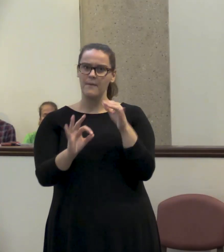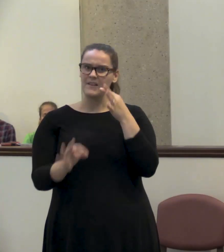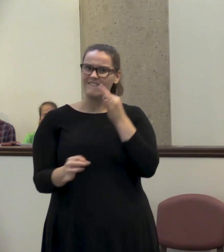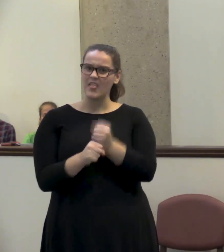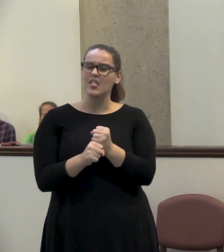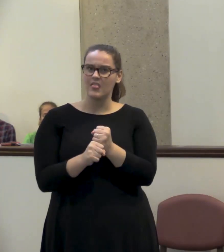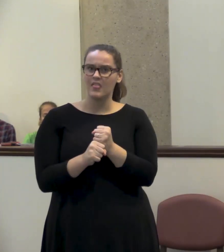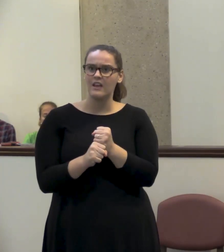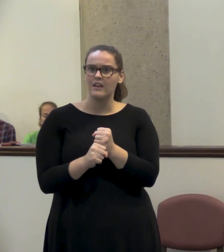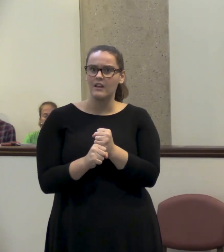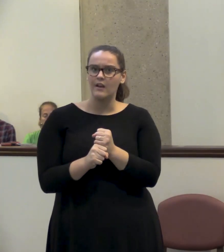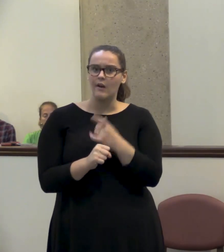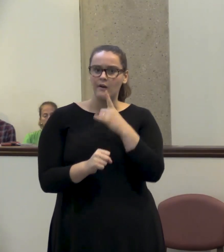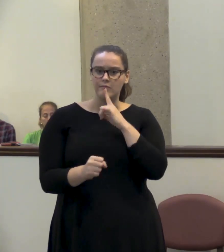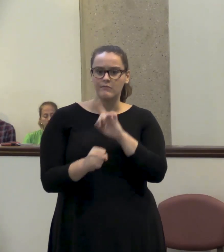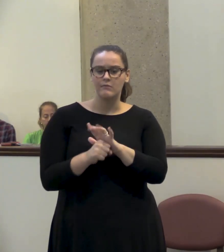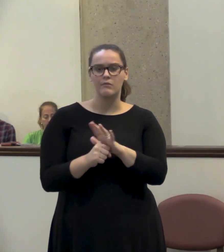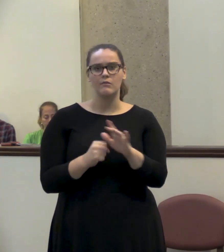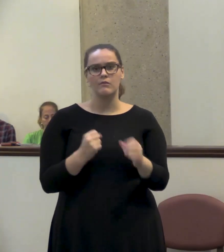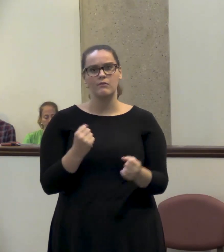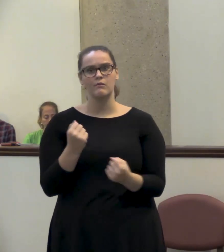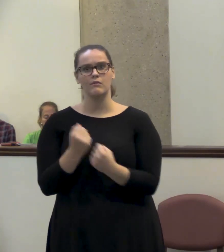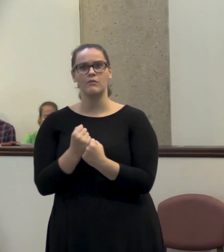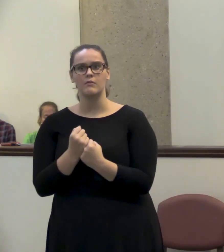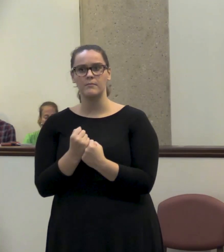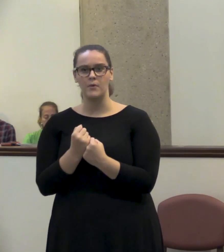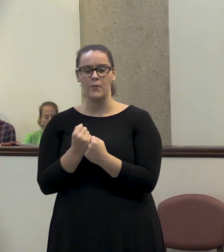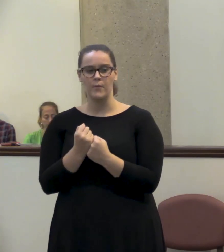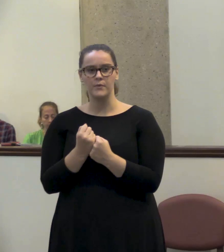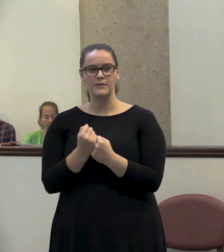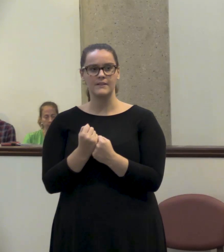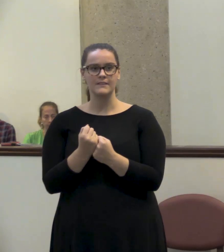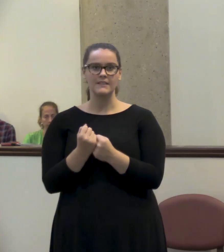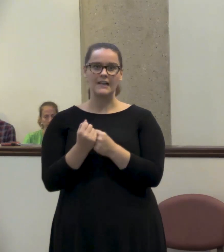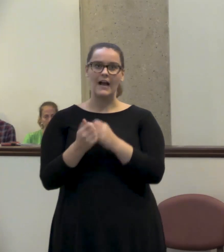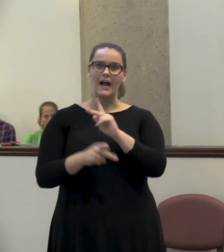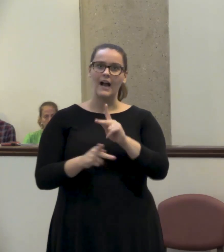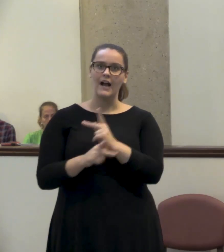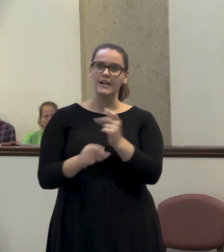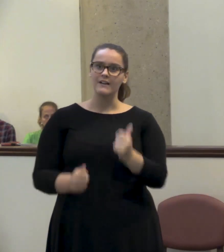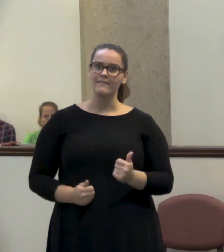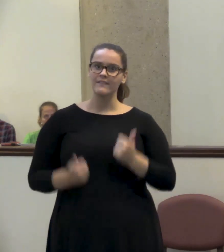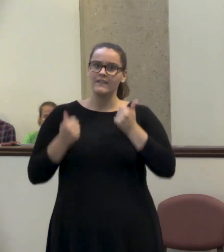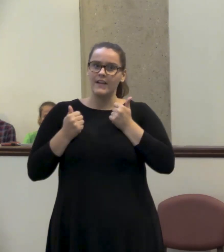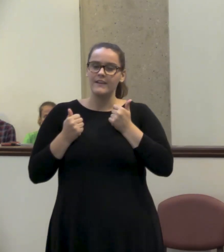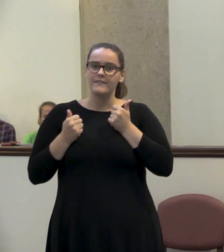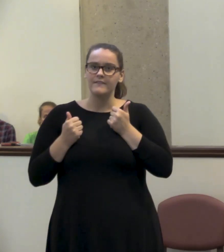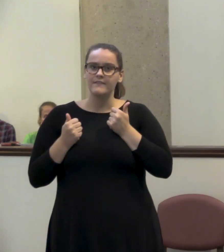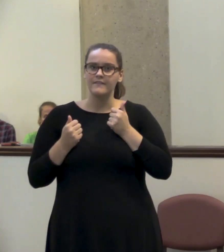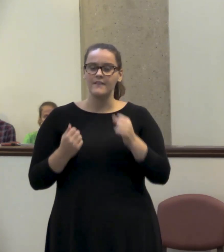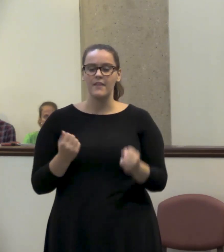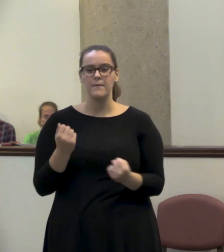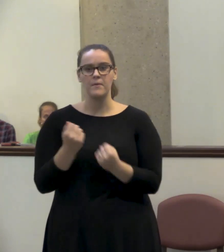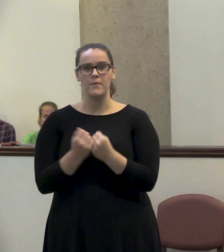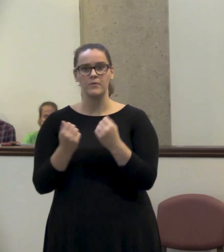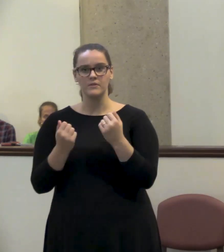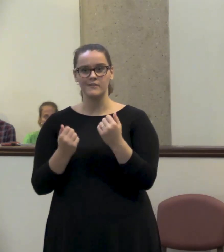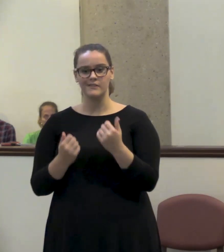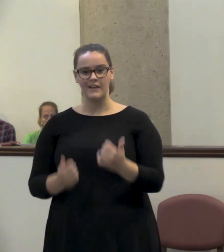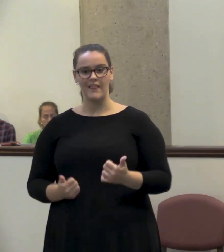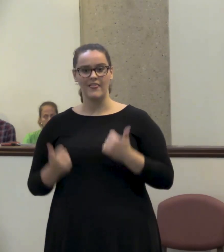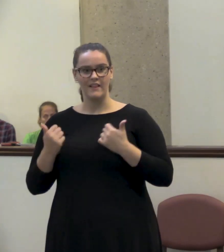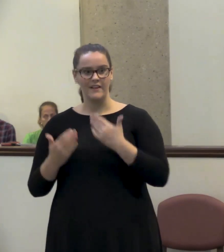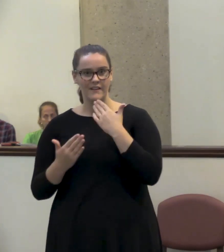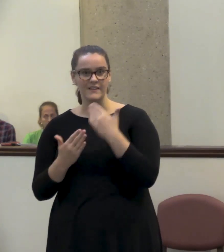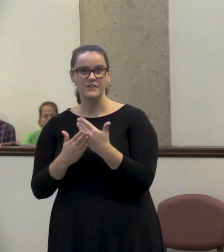we affirm our commitment to promote a way of sustainable living that in turn promotes the well-being of